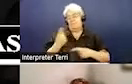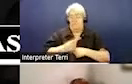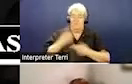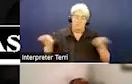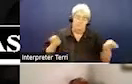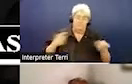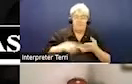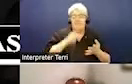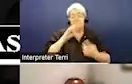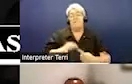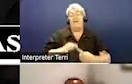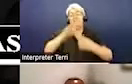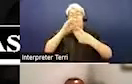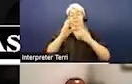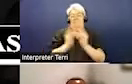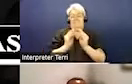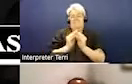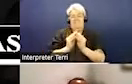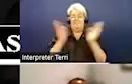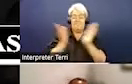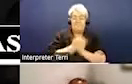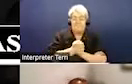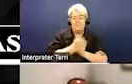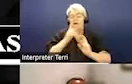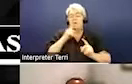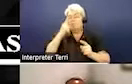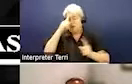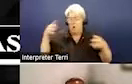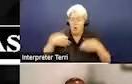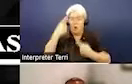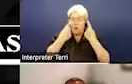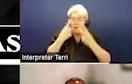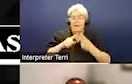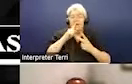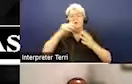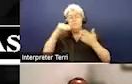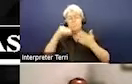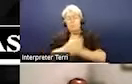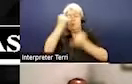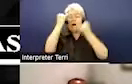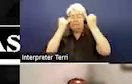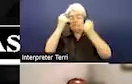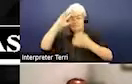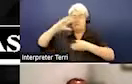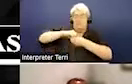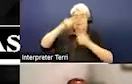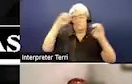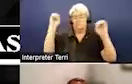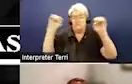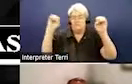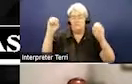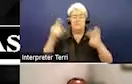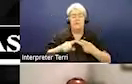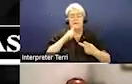special session, and it's going to be focusing on innovations in crisis care. There are a lot of things that are going on in the